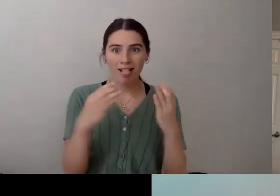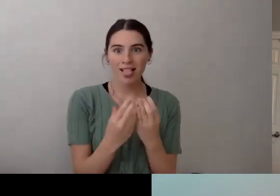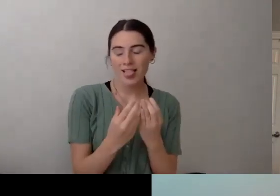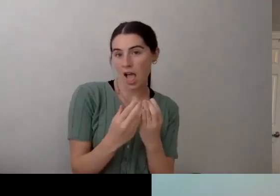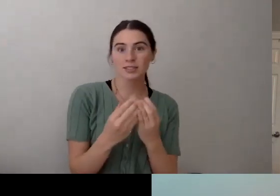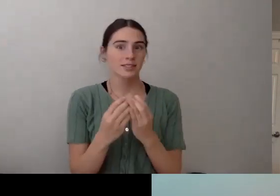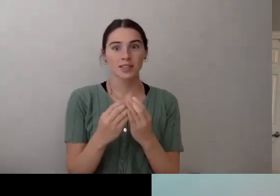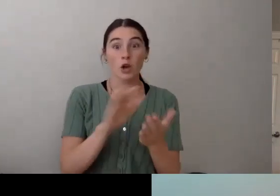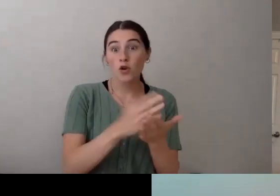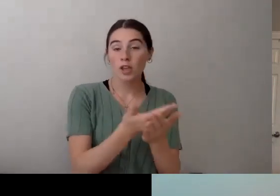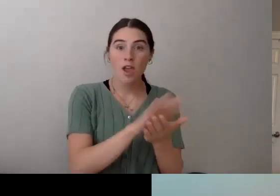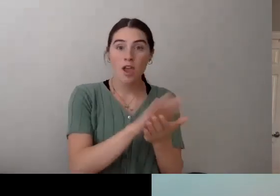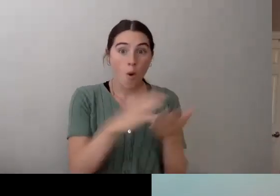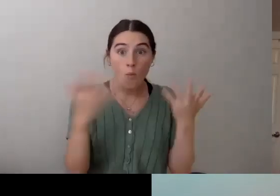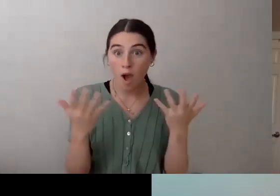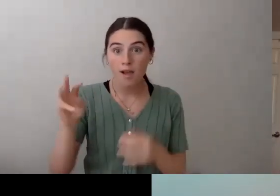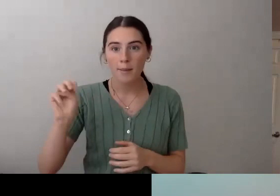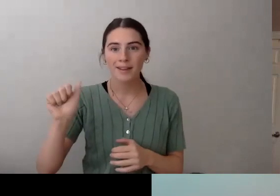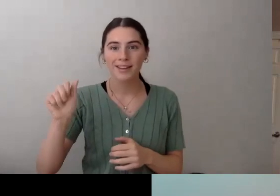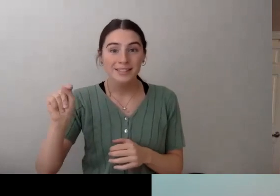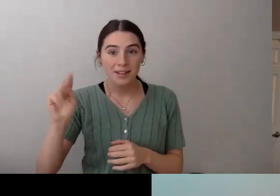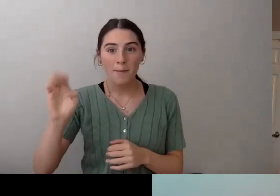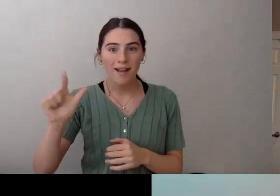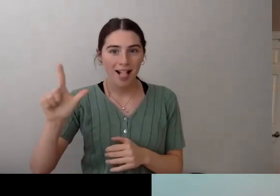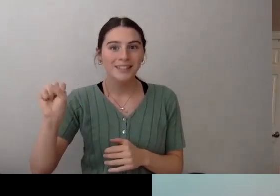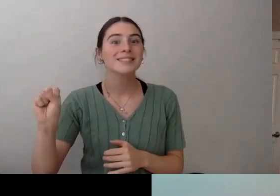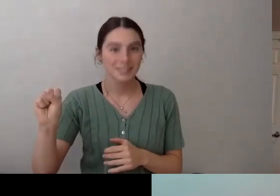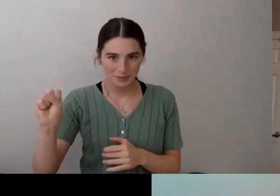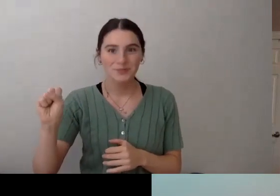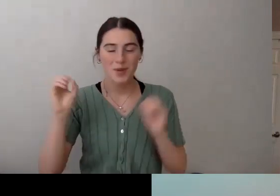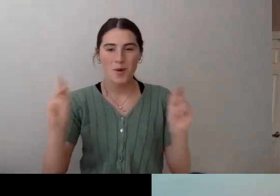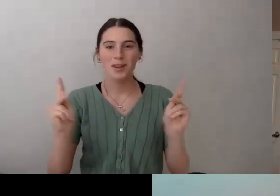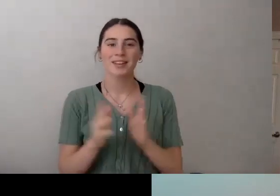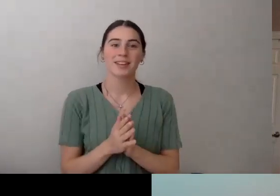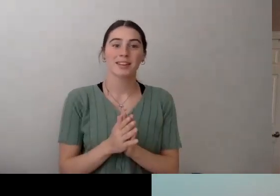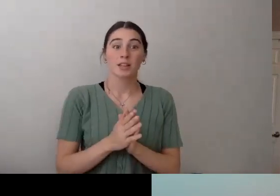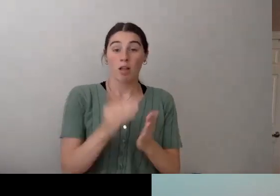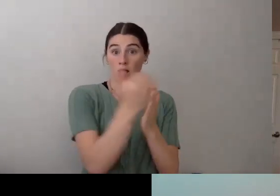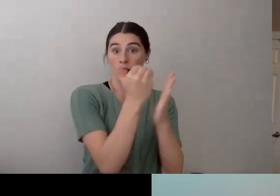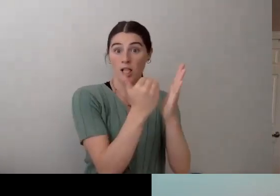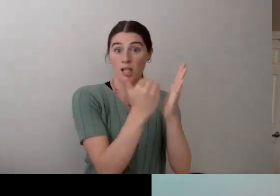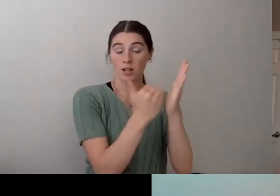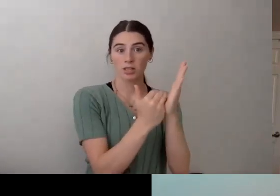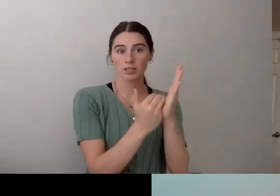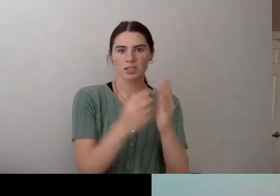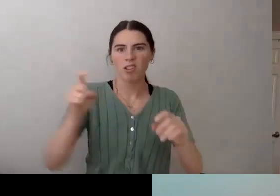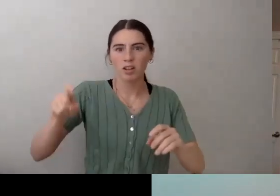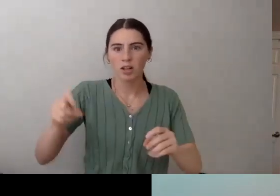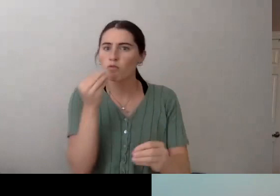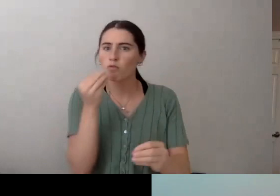meatballs. Okay, so first we'll go over the list of ingredients that you're going to